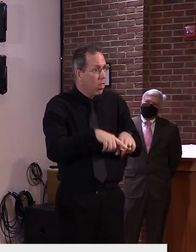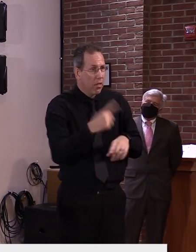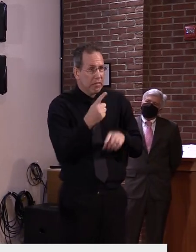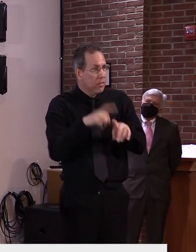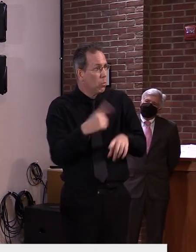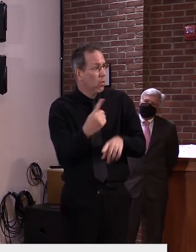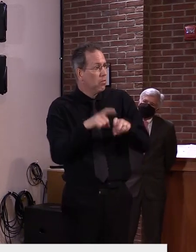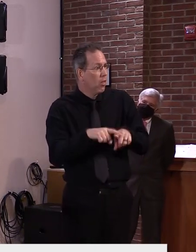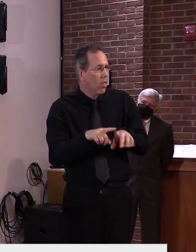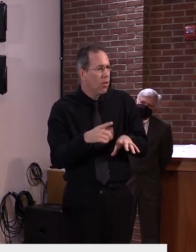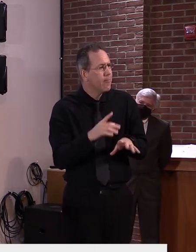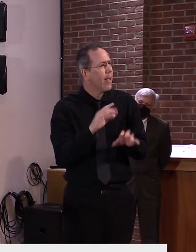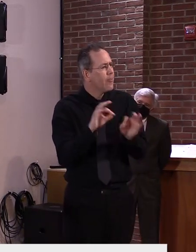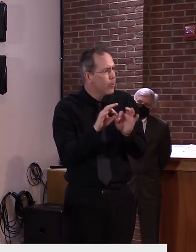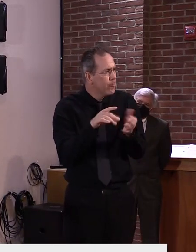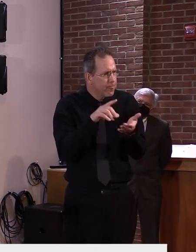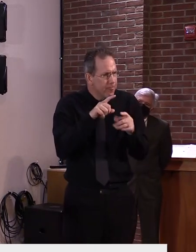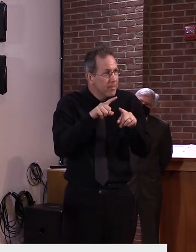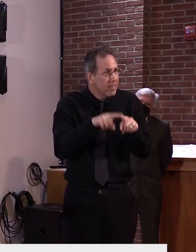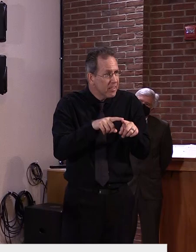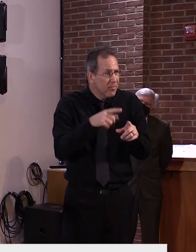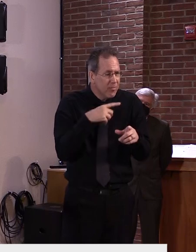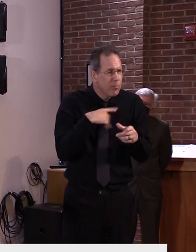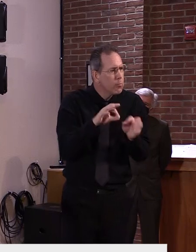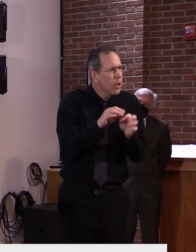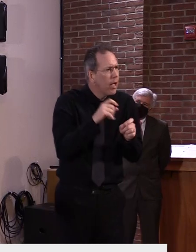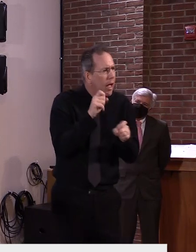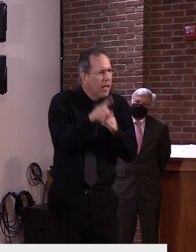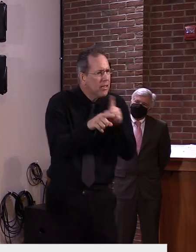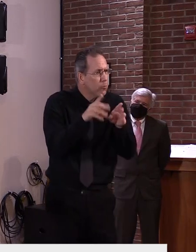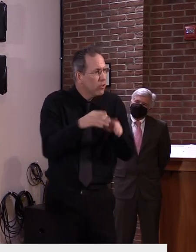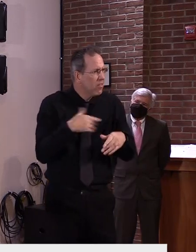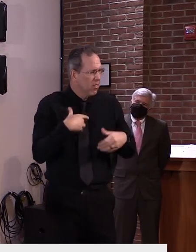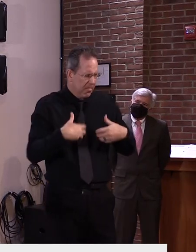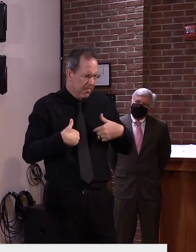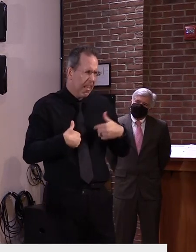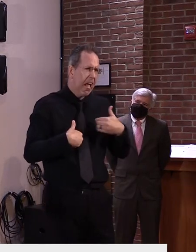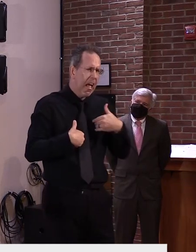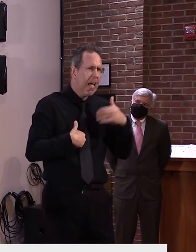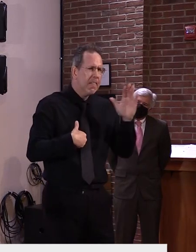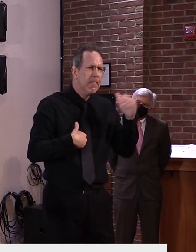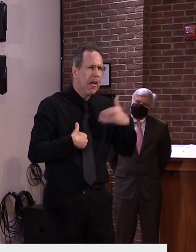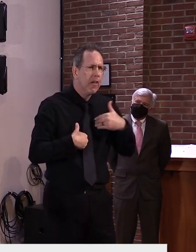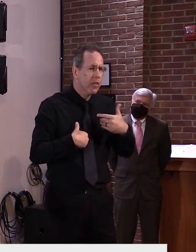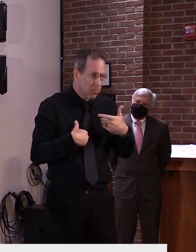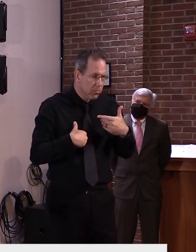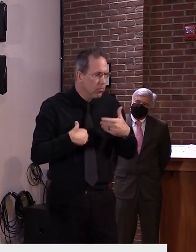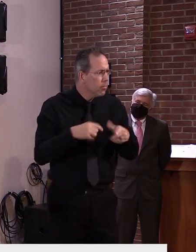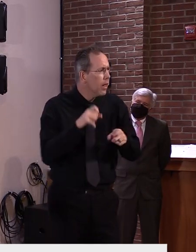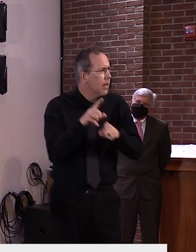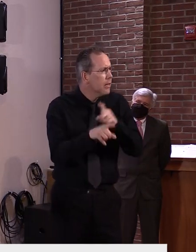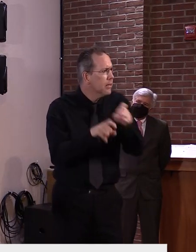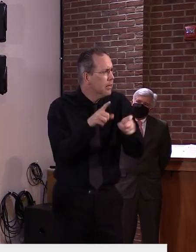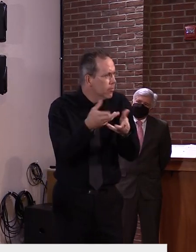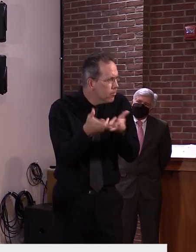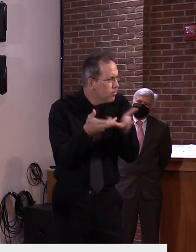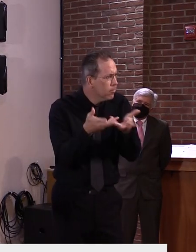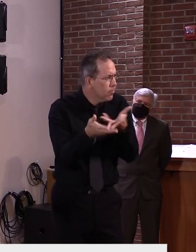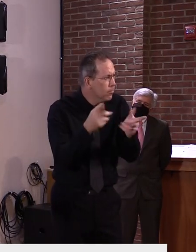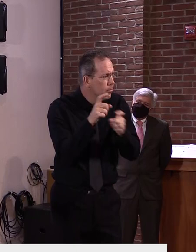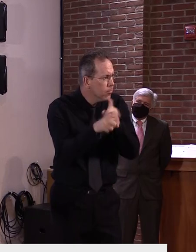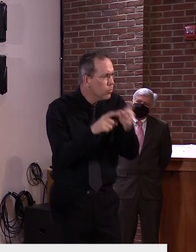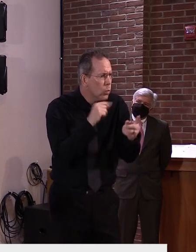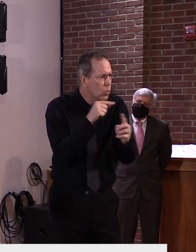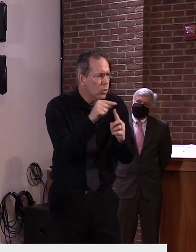the CDC has accepted, and many did not. And we've done just dramatic amount of pop-up site testing throughout